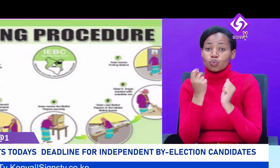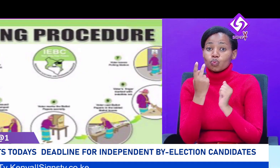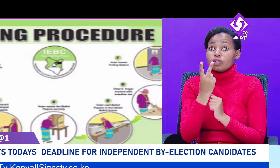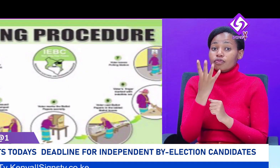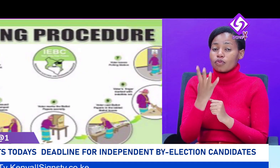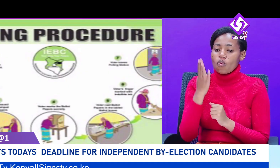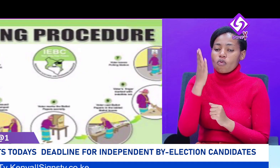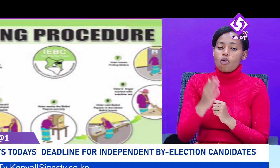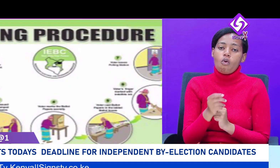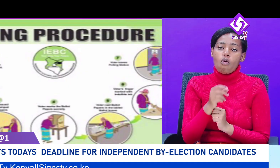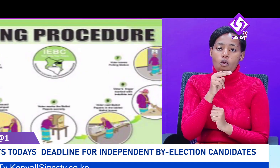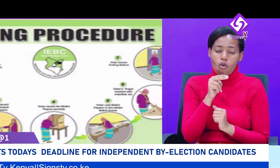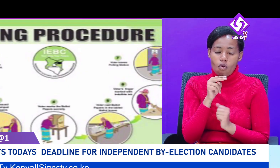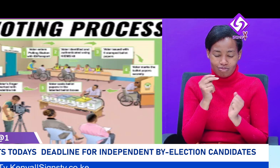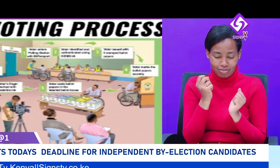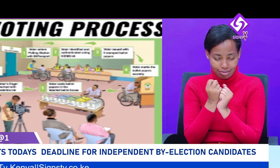various vacant parliamentary